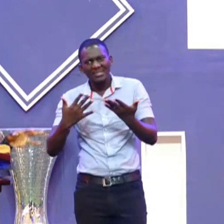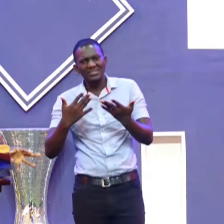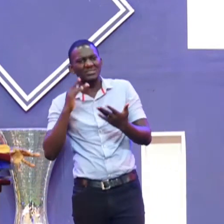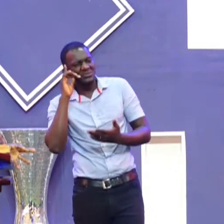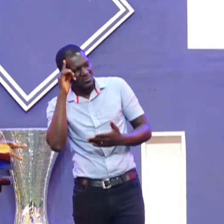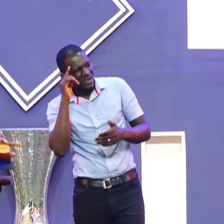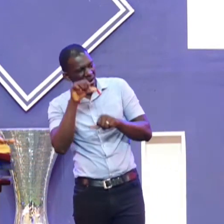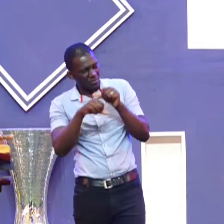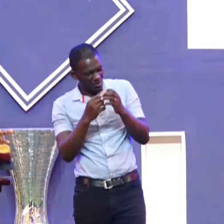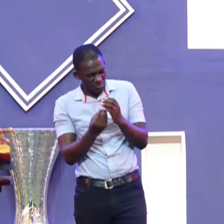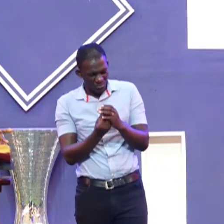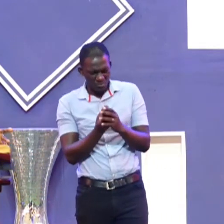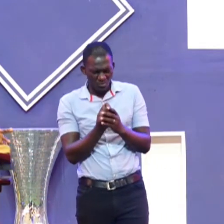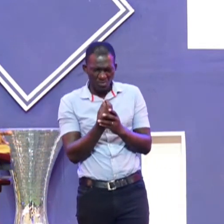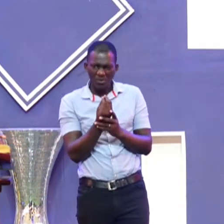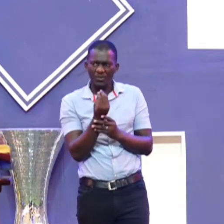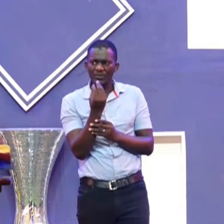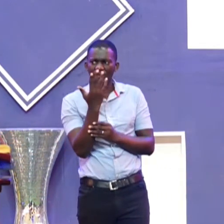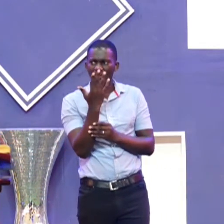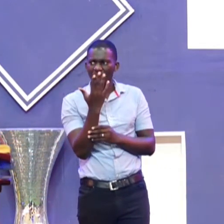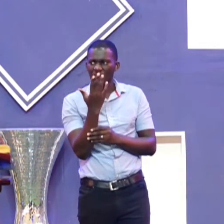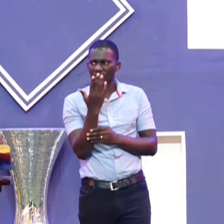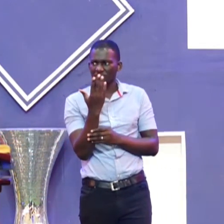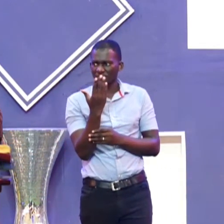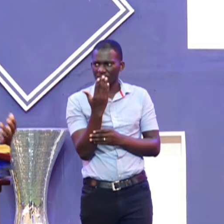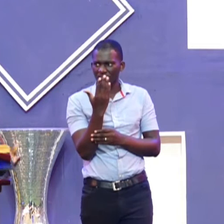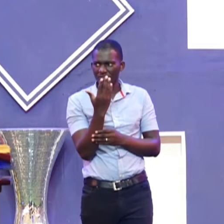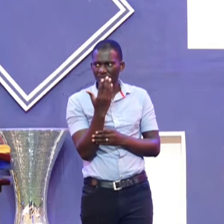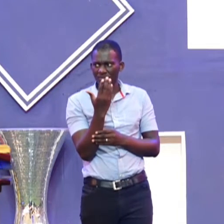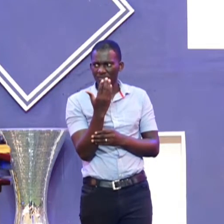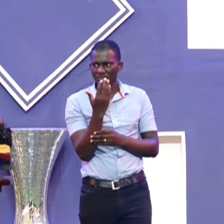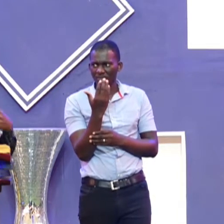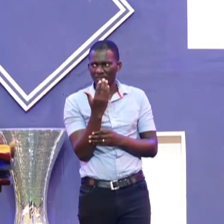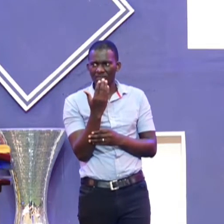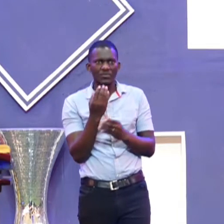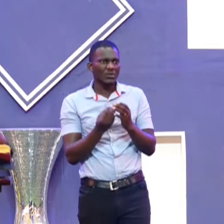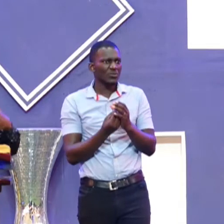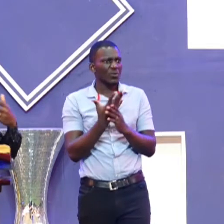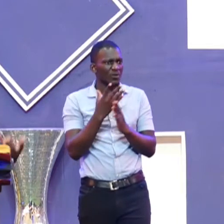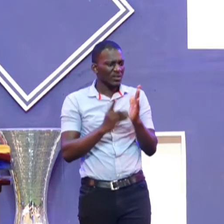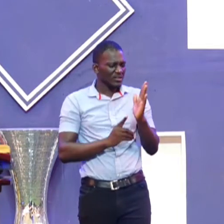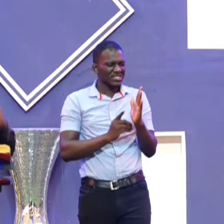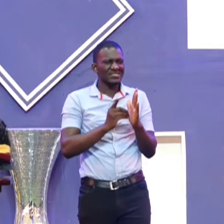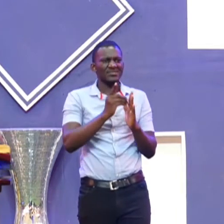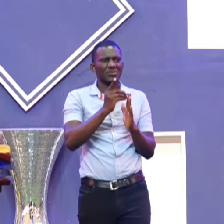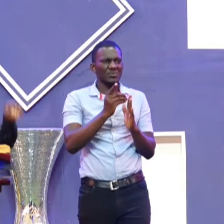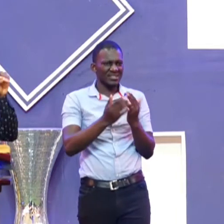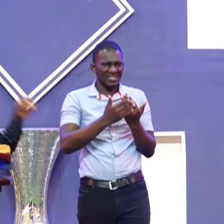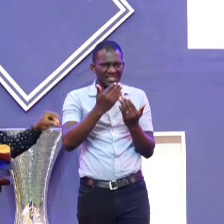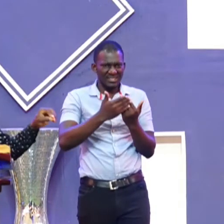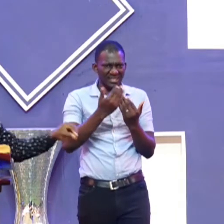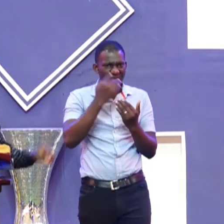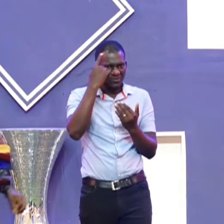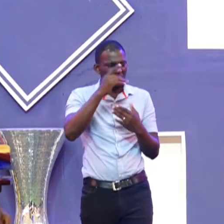kukukula about your growth about the growth the growth development nurturing and catering for